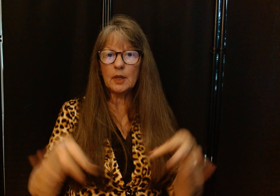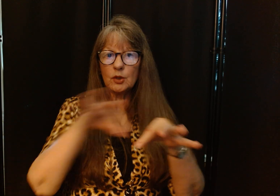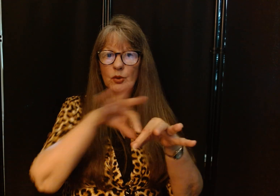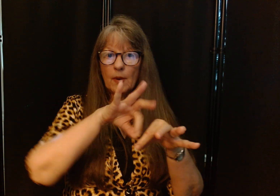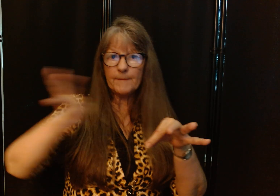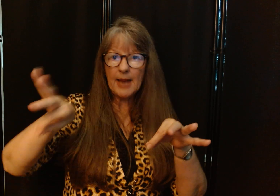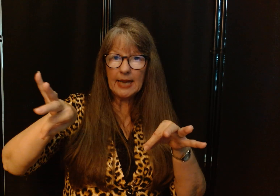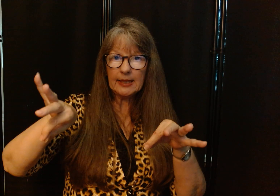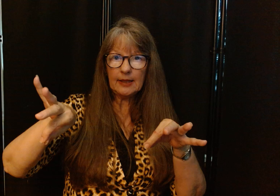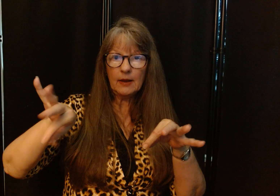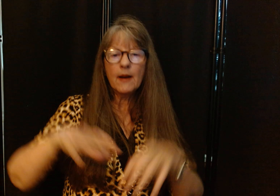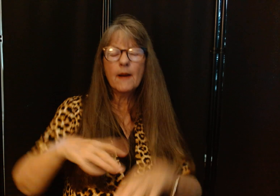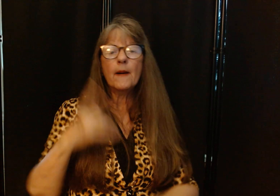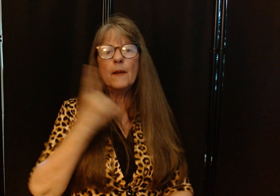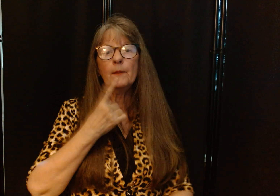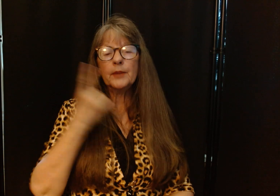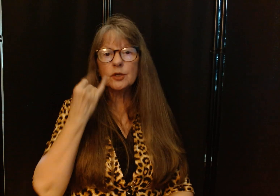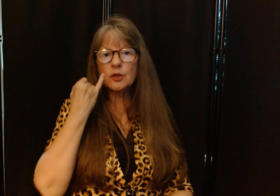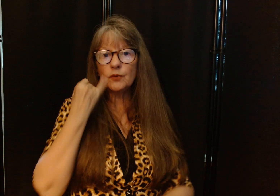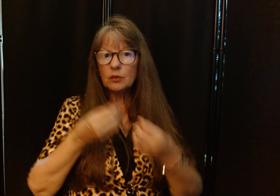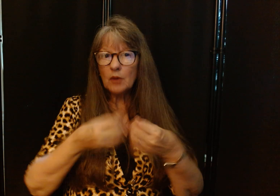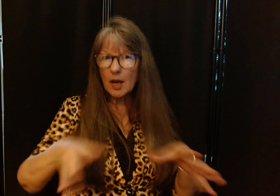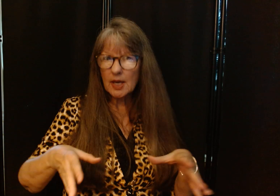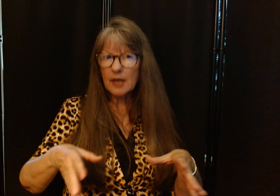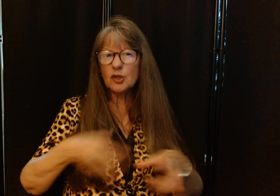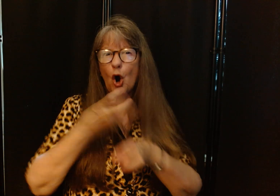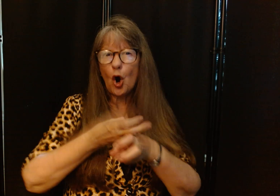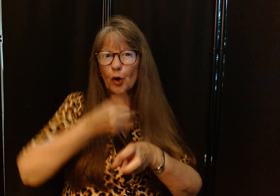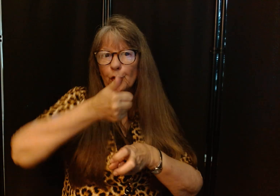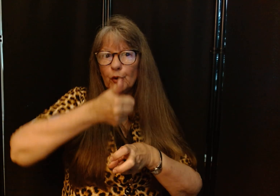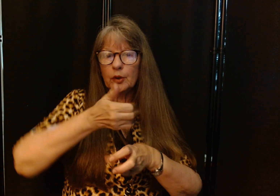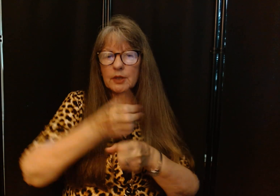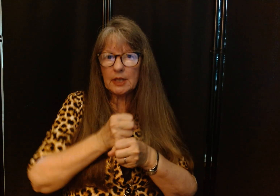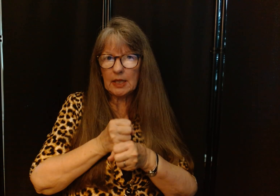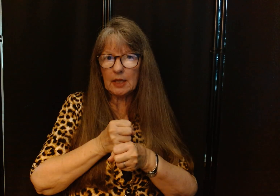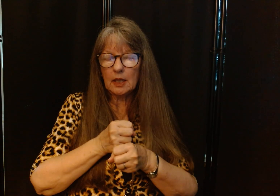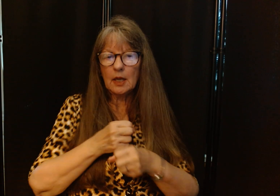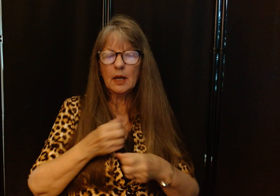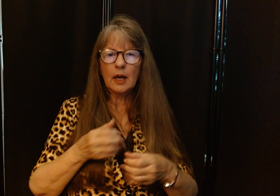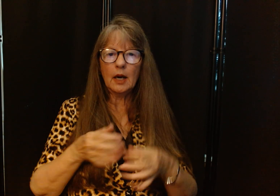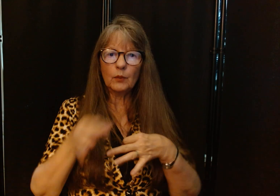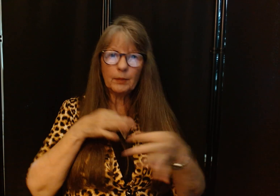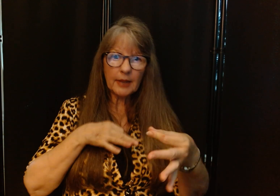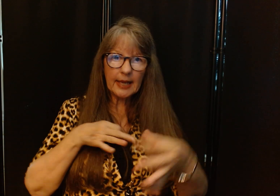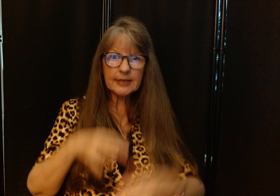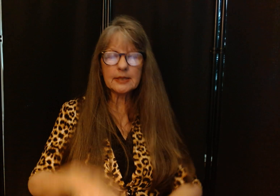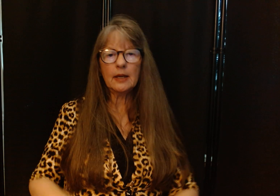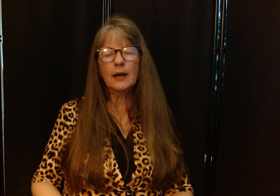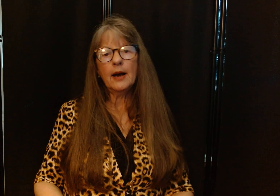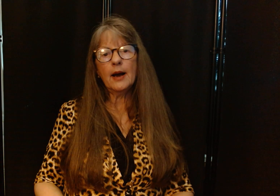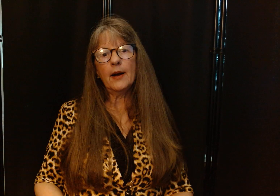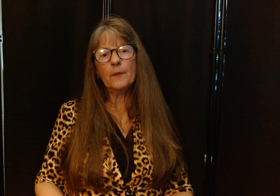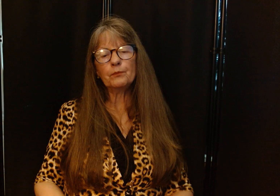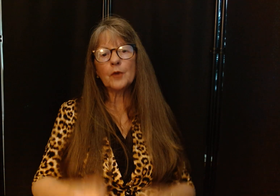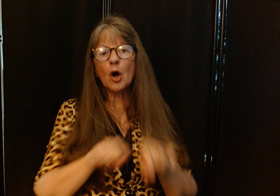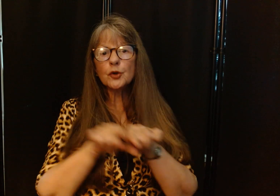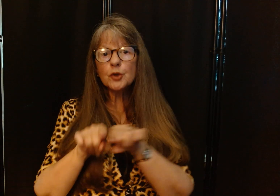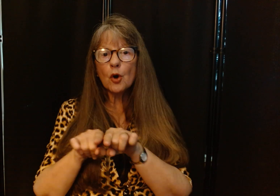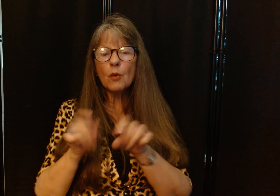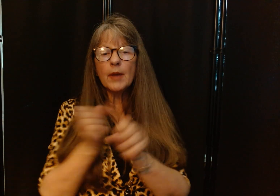into a baggie, because if you lost that, it's harder to get replaced. Also, make sure